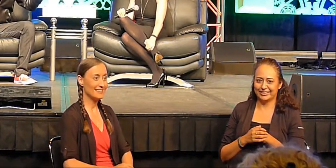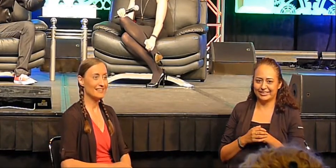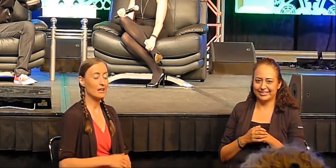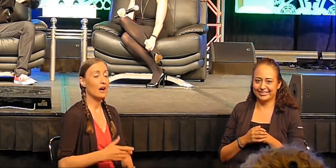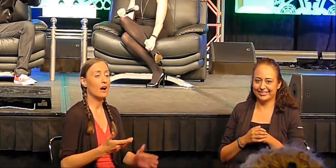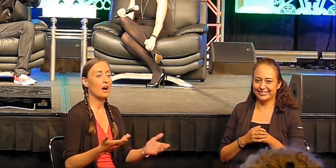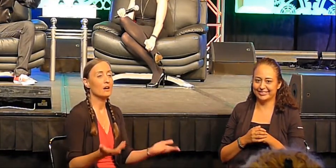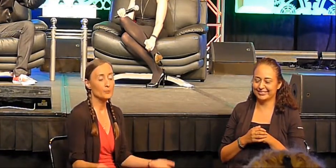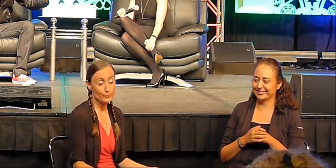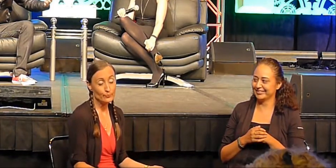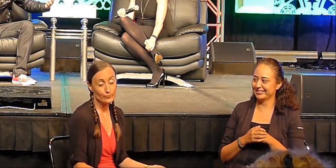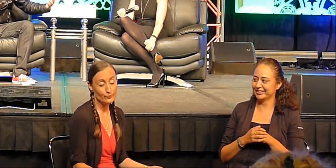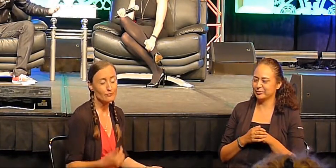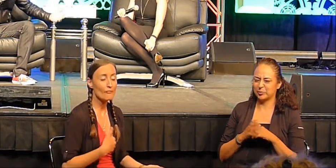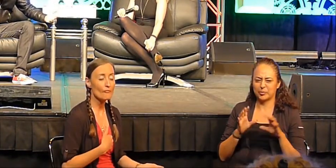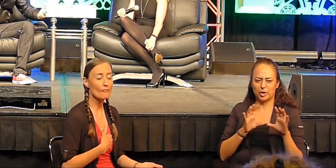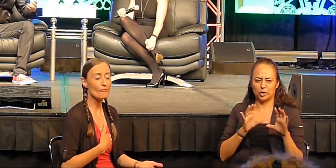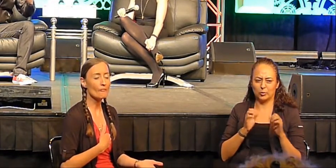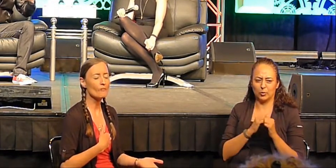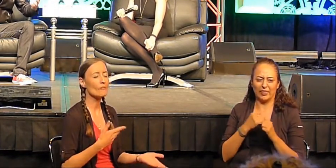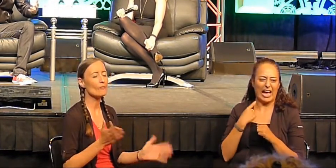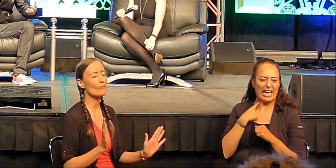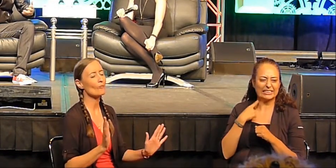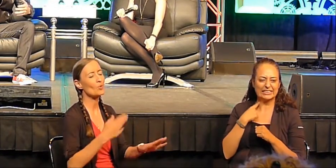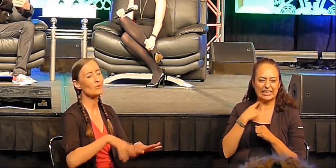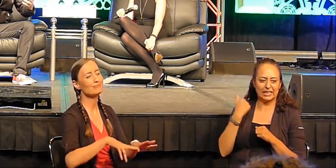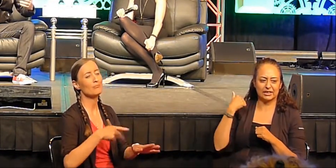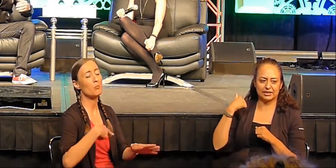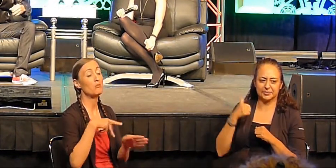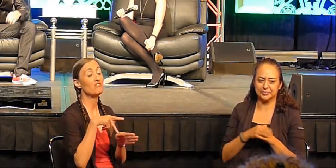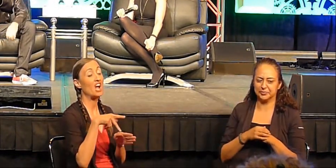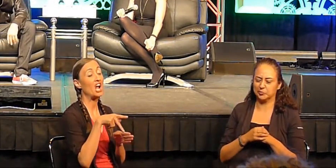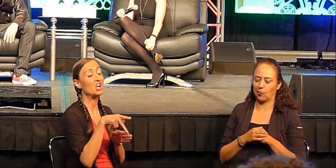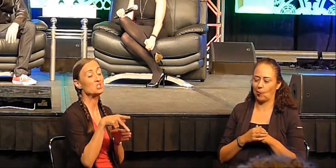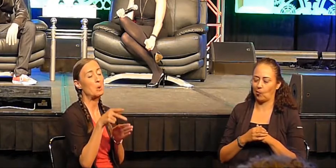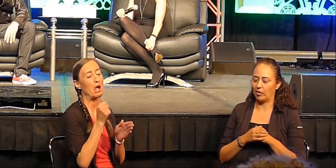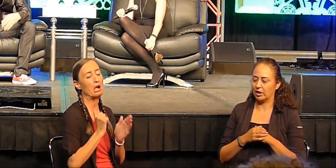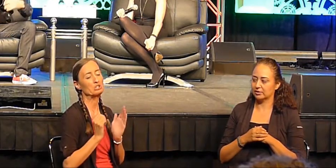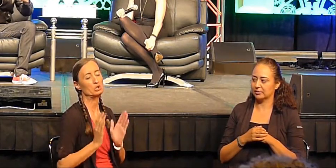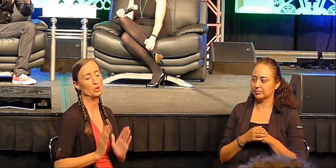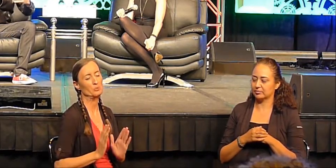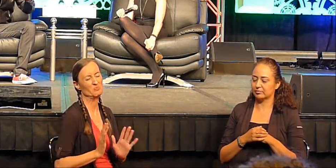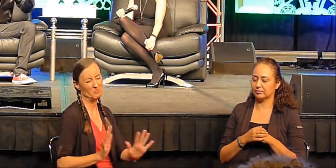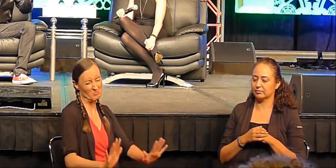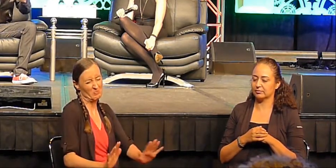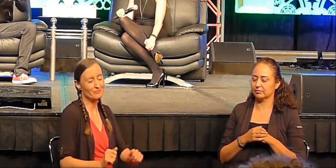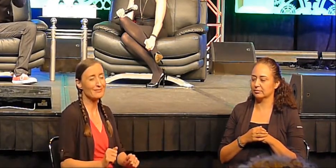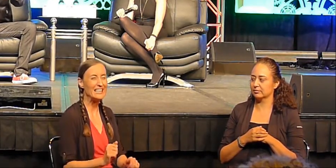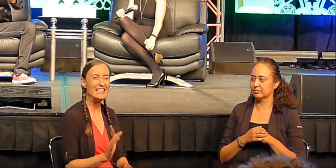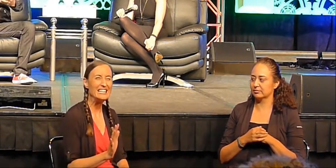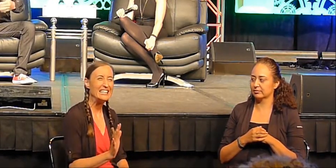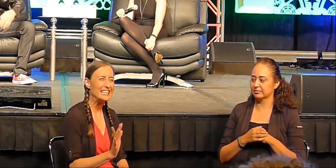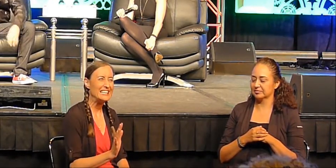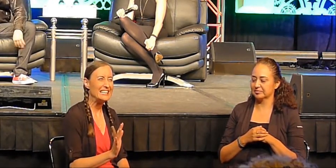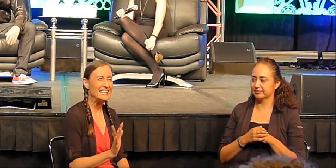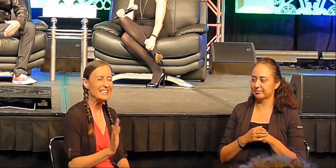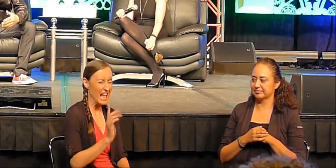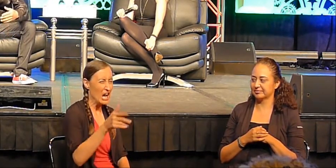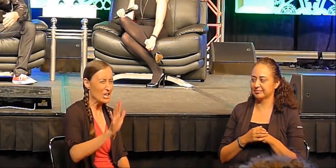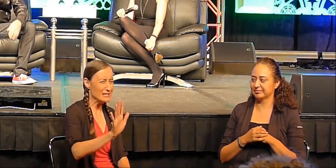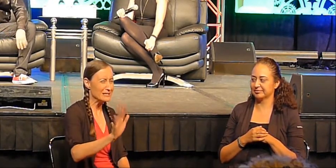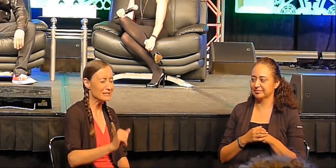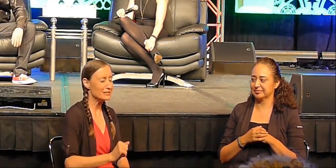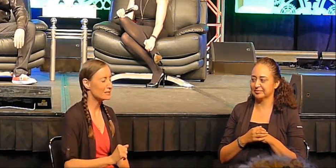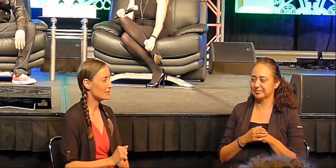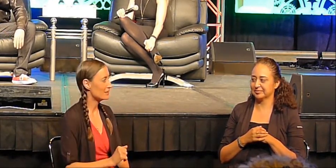So being what I thought would be the professional actor at the time and not wanting to risk life or limb, I went, "Well, Andre, maybe another time." "You know